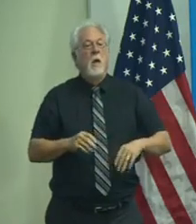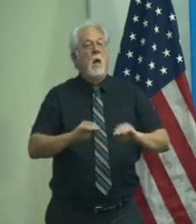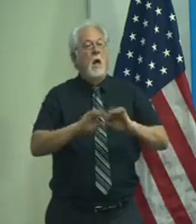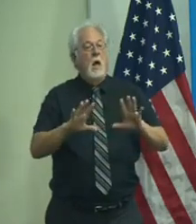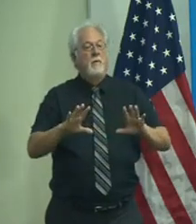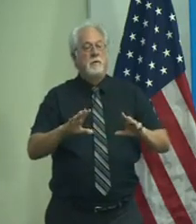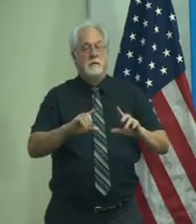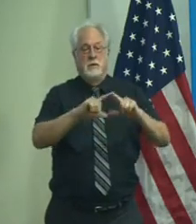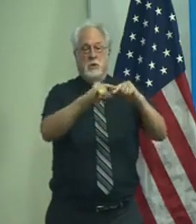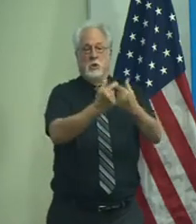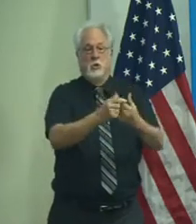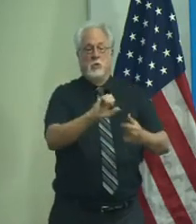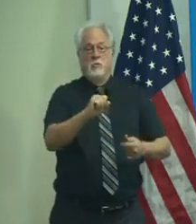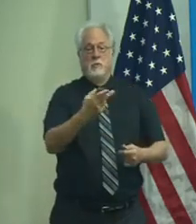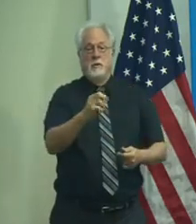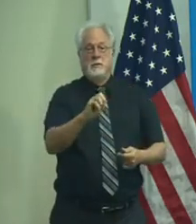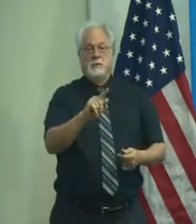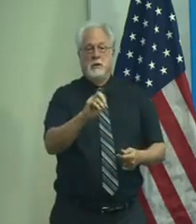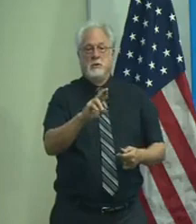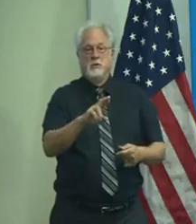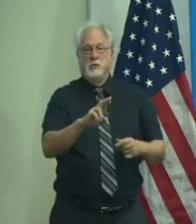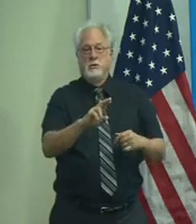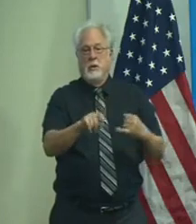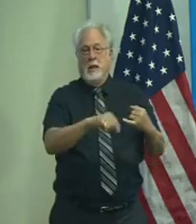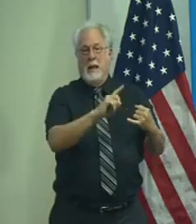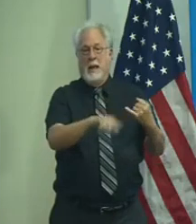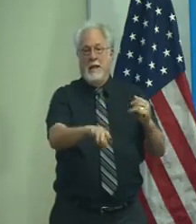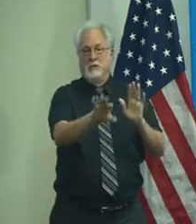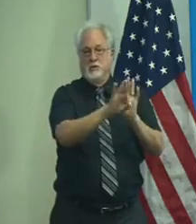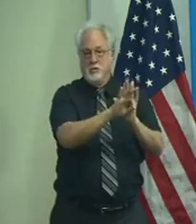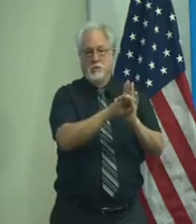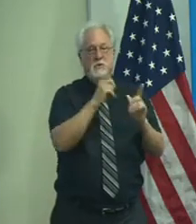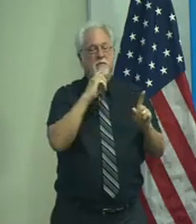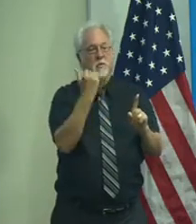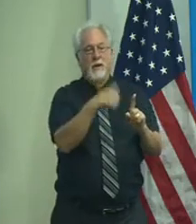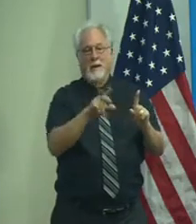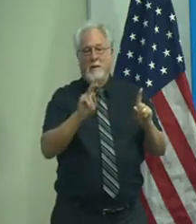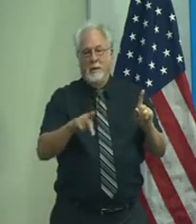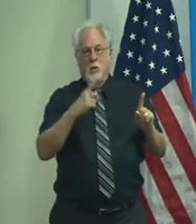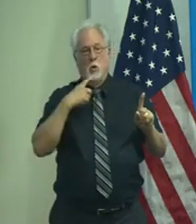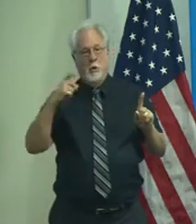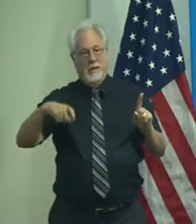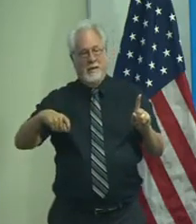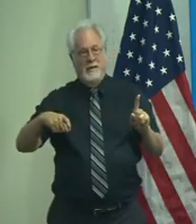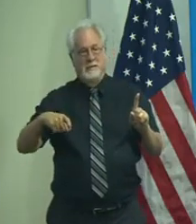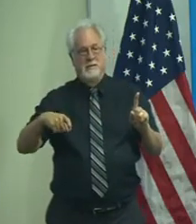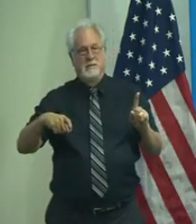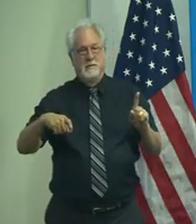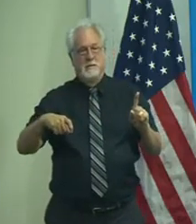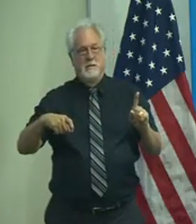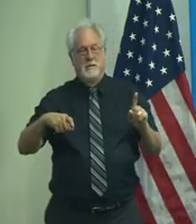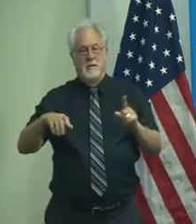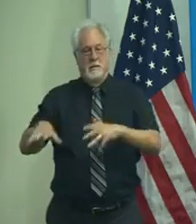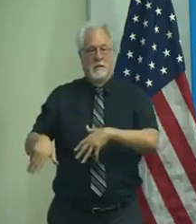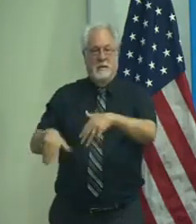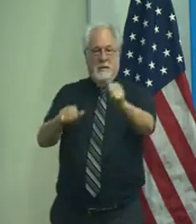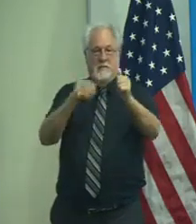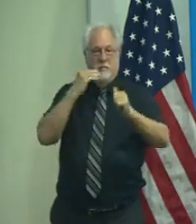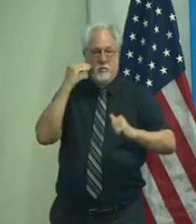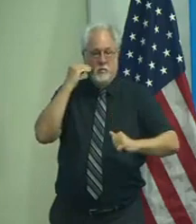Obviously, congregant shelters will remain a last resort for anyone who needs to evacuate.